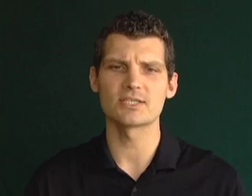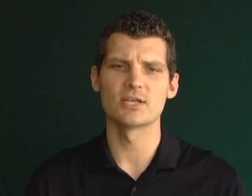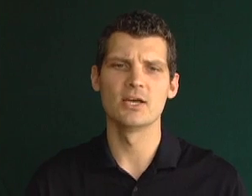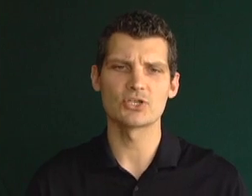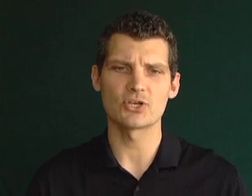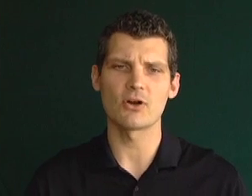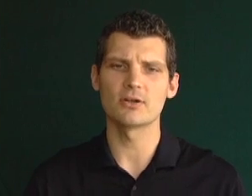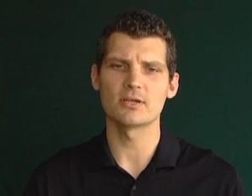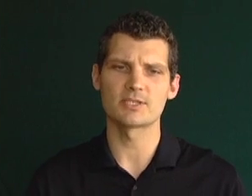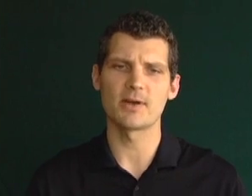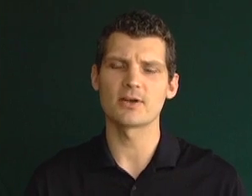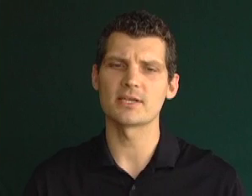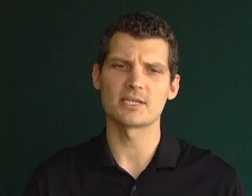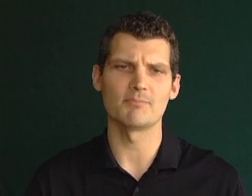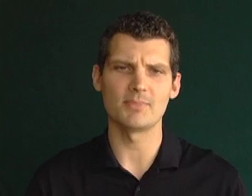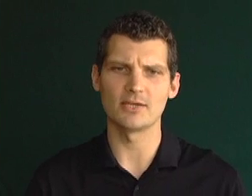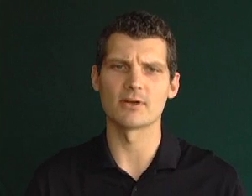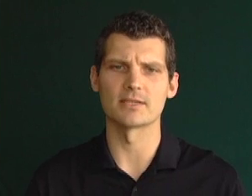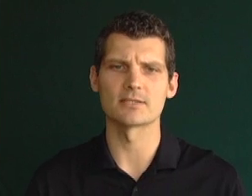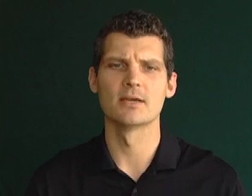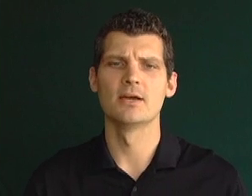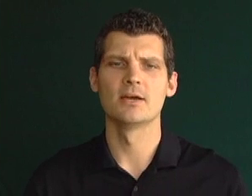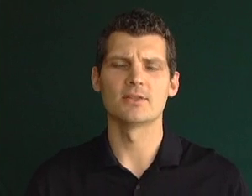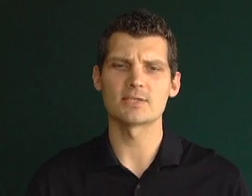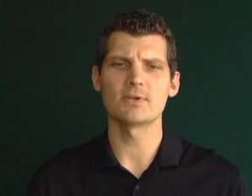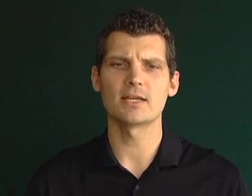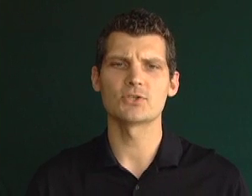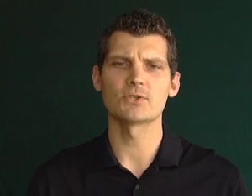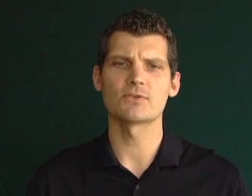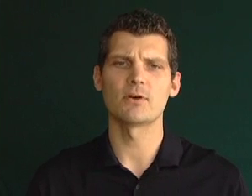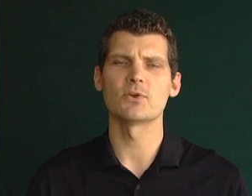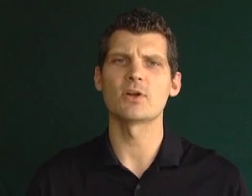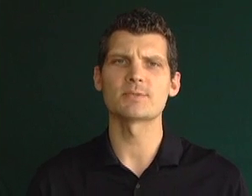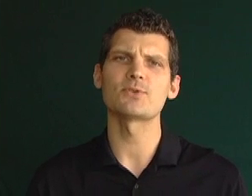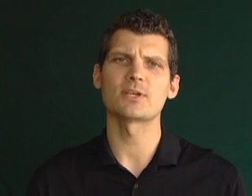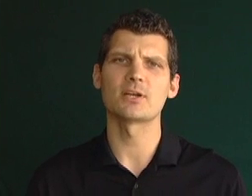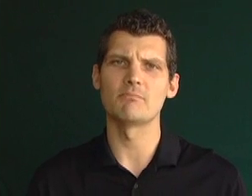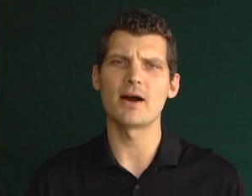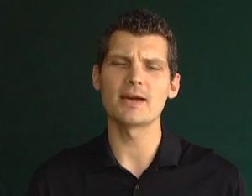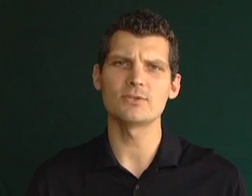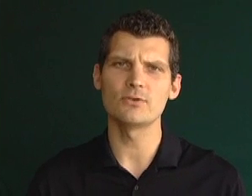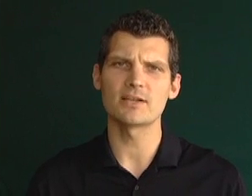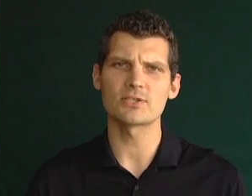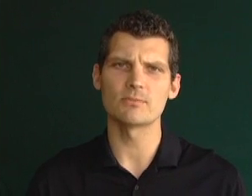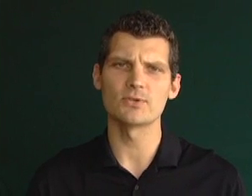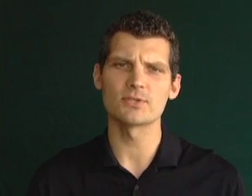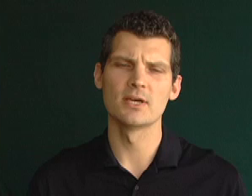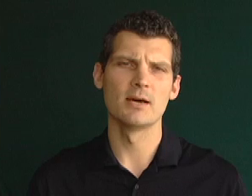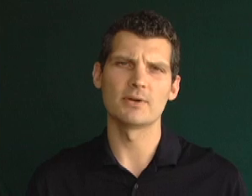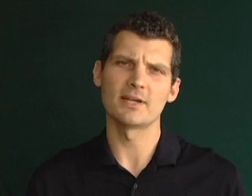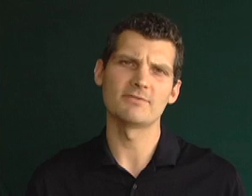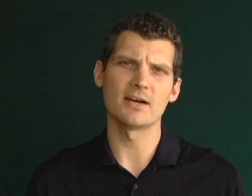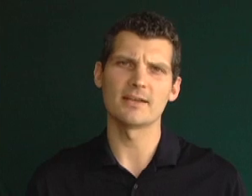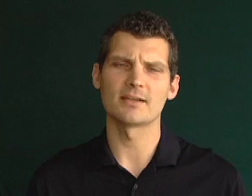lettuce, chard, asparagus, and beet greens. That's what you get to choose from. You're not supposed to combine 2 vegetables, but I've done it,